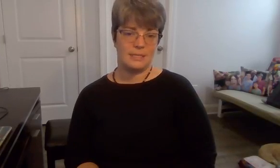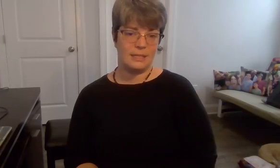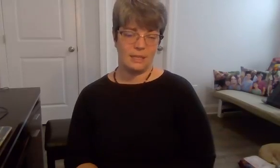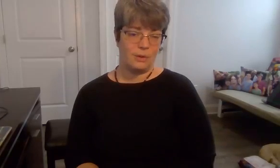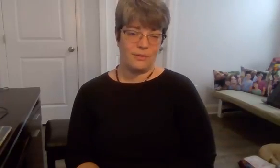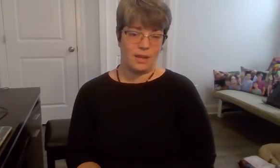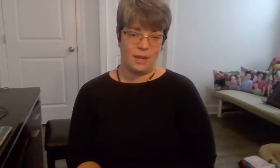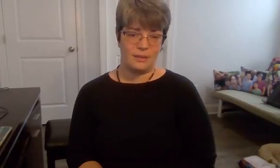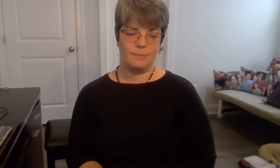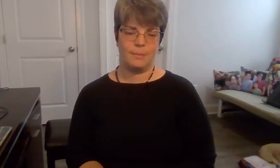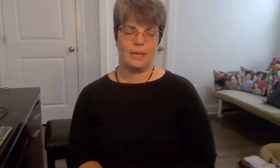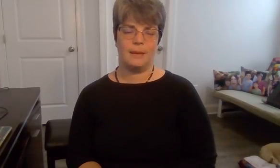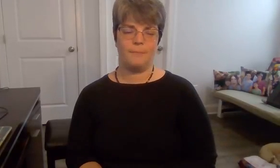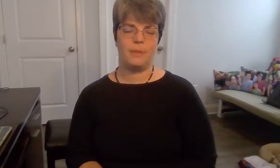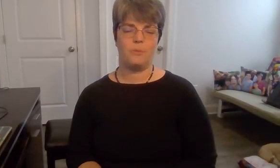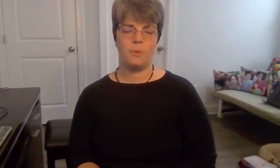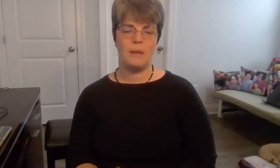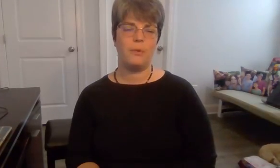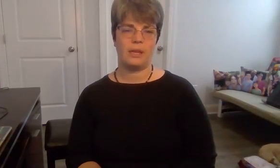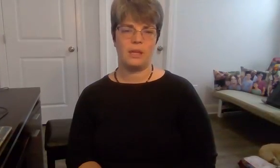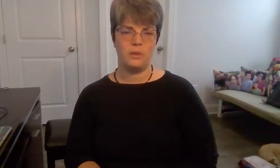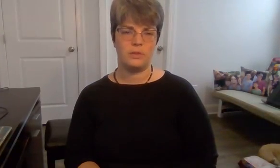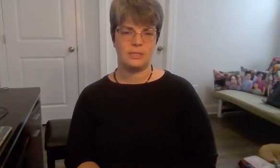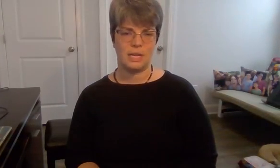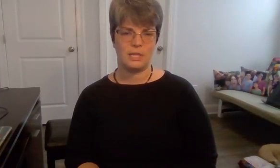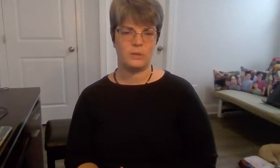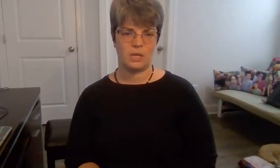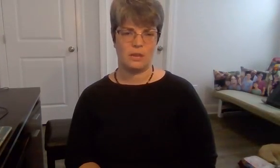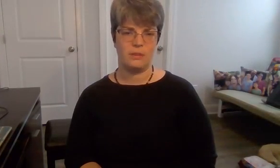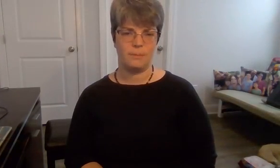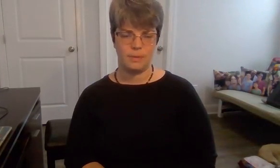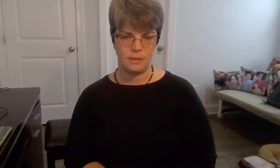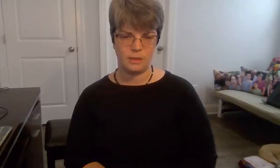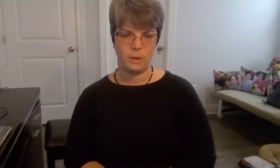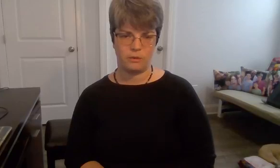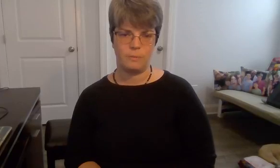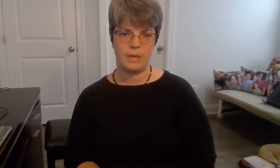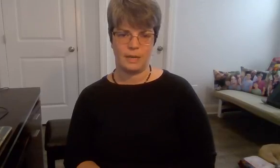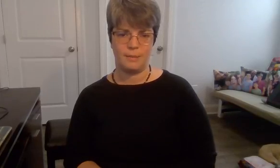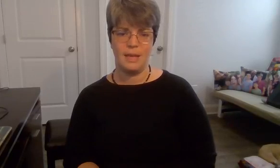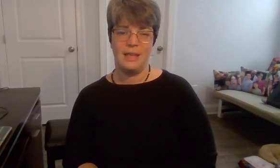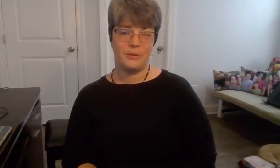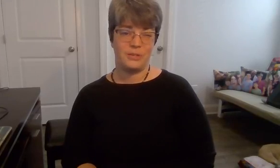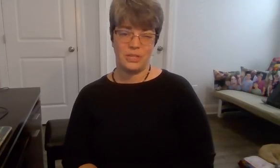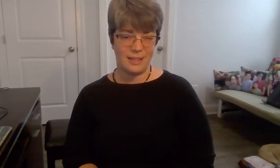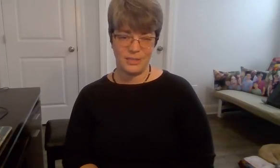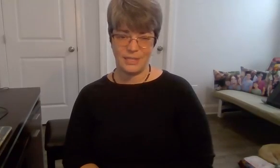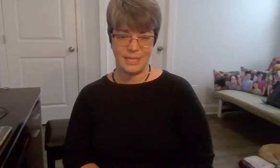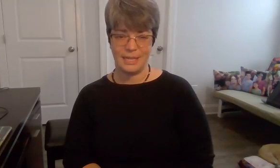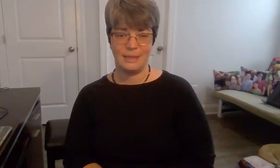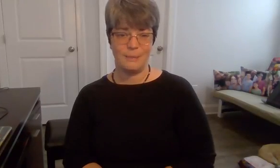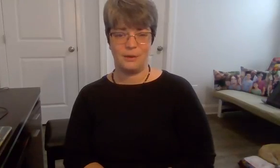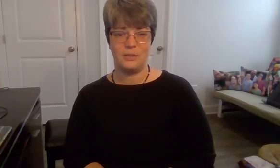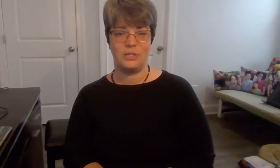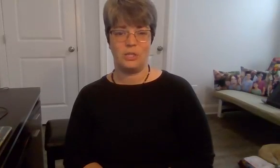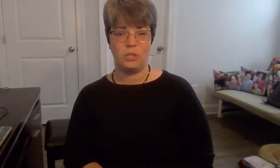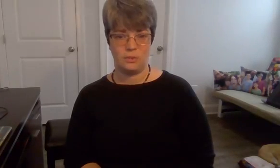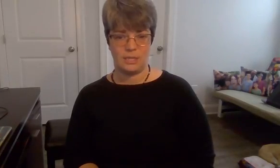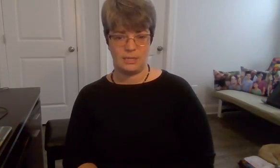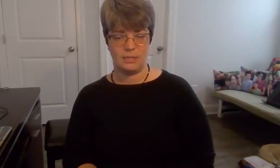consistently or even not, the more people that can use the signs with a child, the quicker they'll pick it up. There's a challenge in getting the parents to use it. If